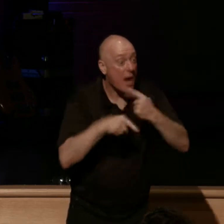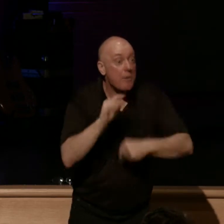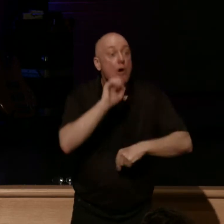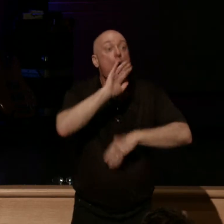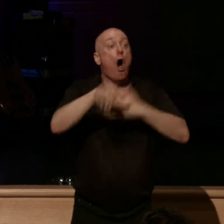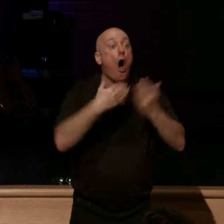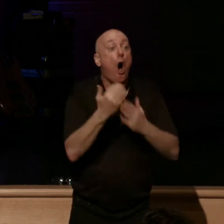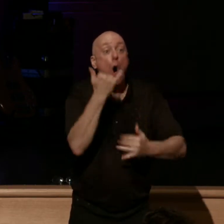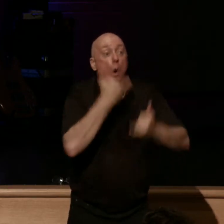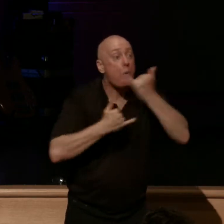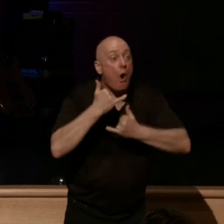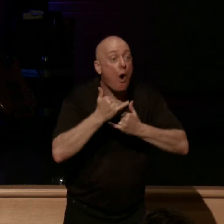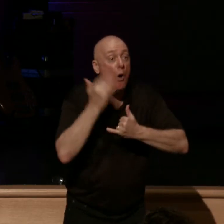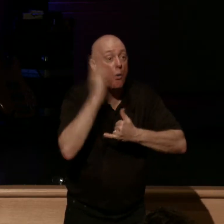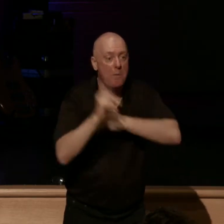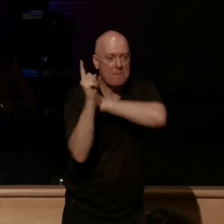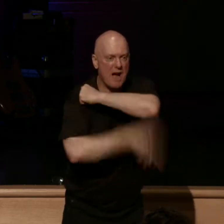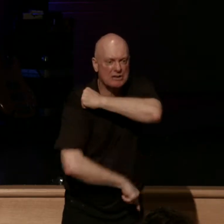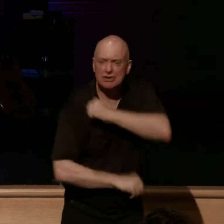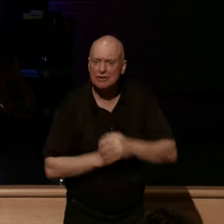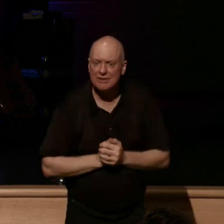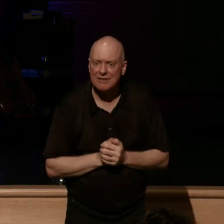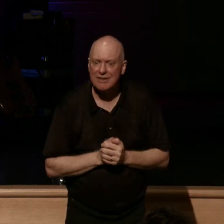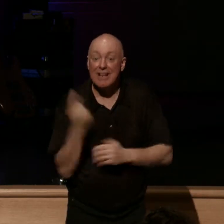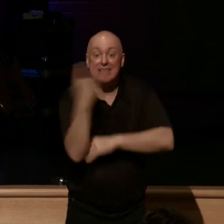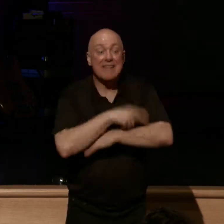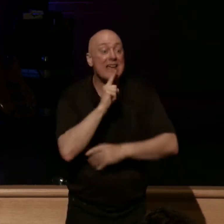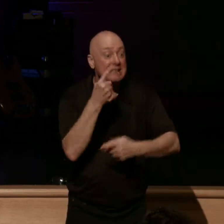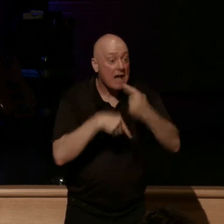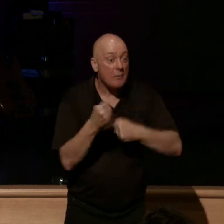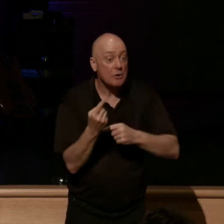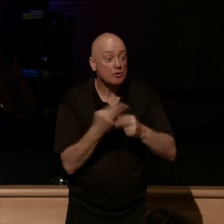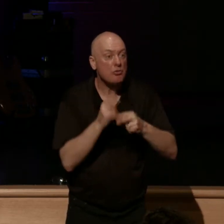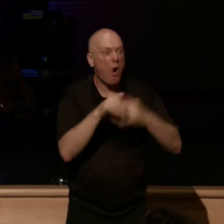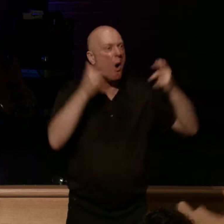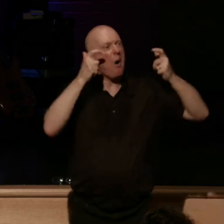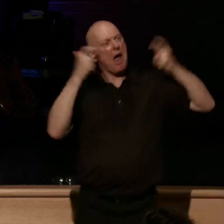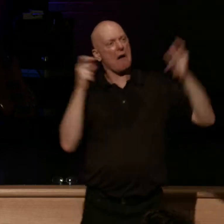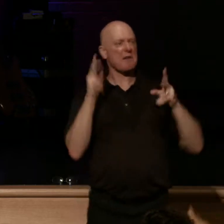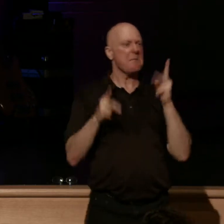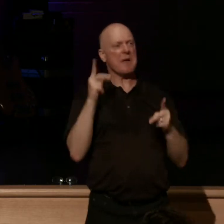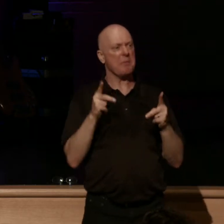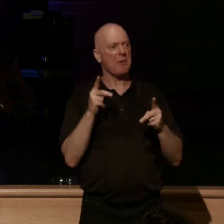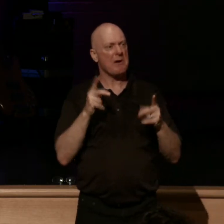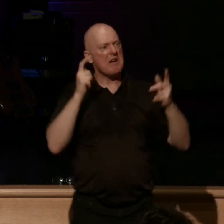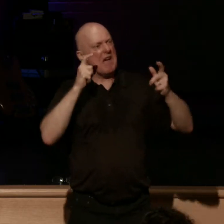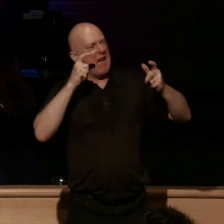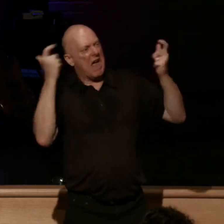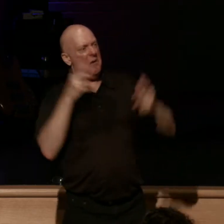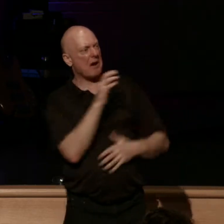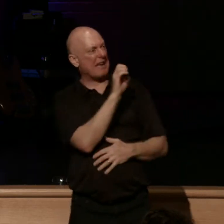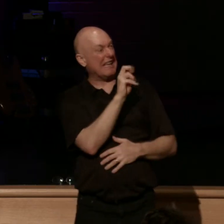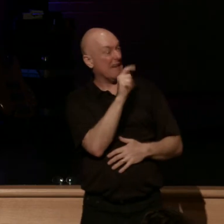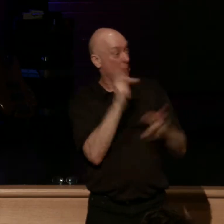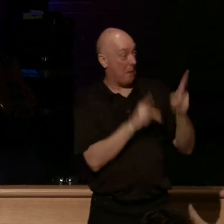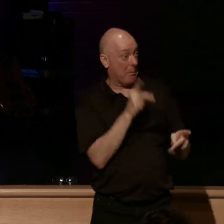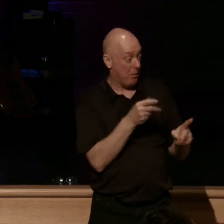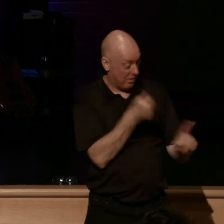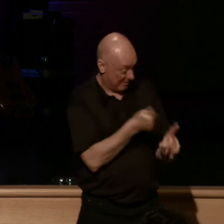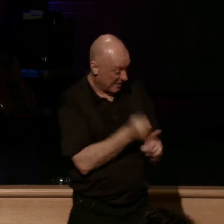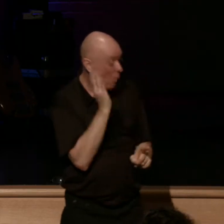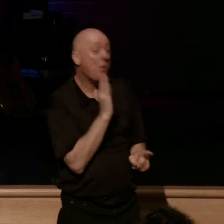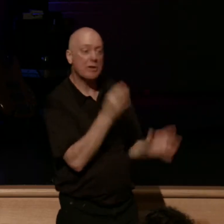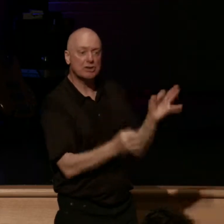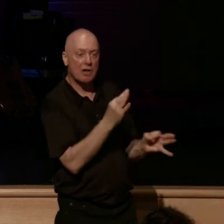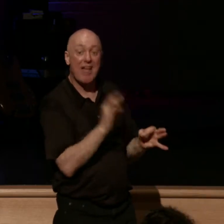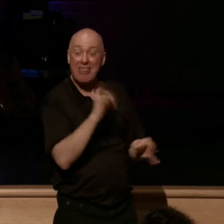all wrongs will be righted. The day is coming soon when all arrogant, it says there in verse 1, arrogant and evildoers, they will be judged.